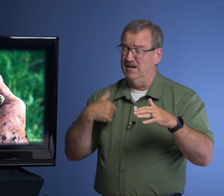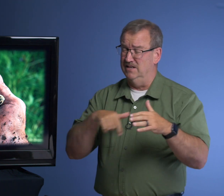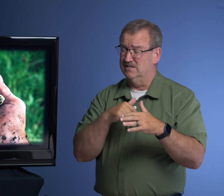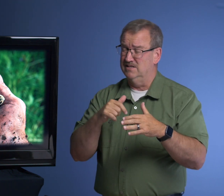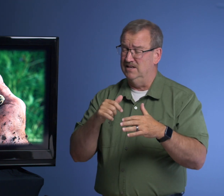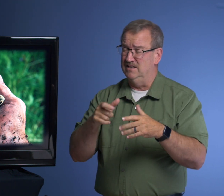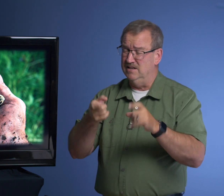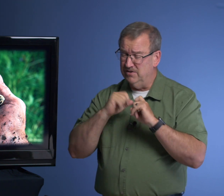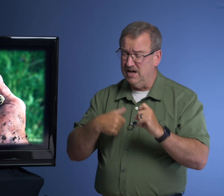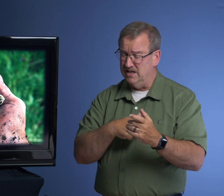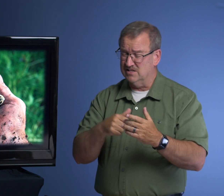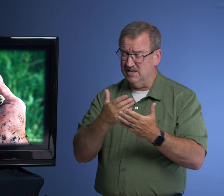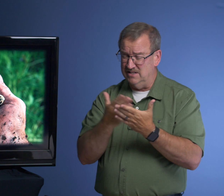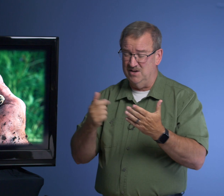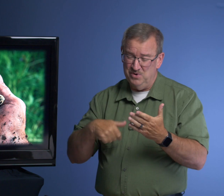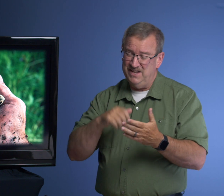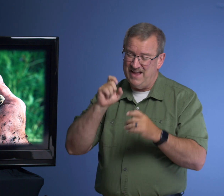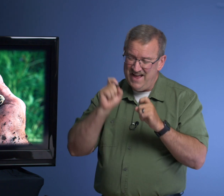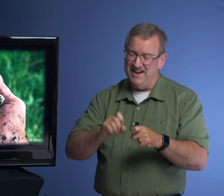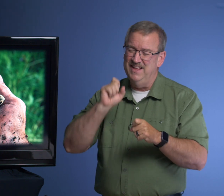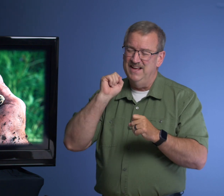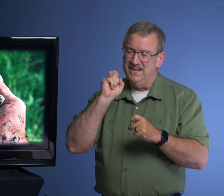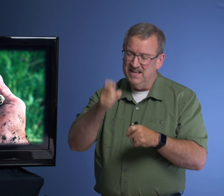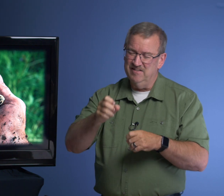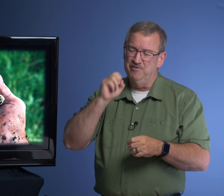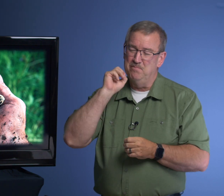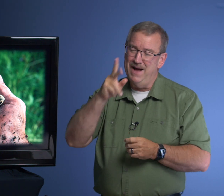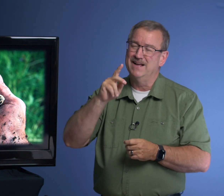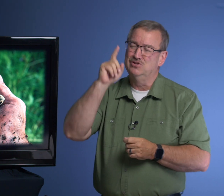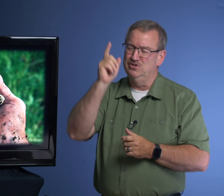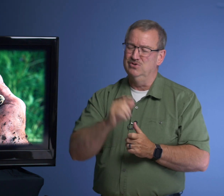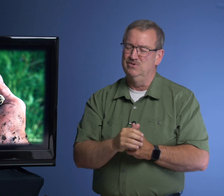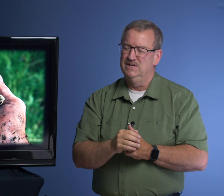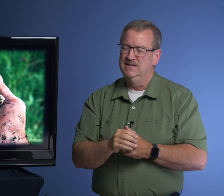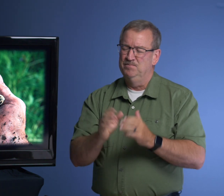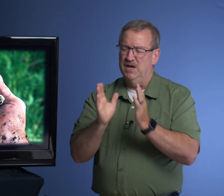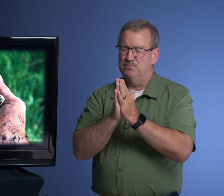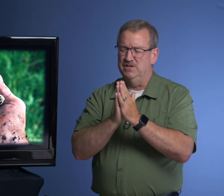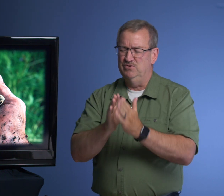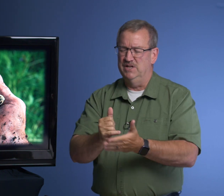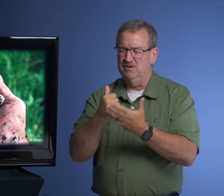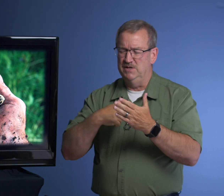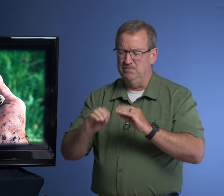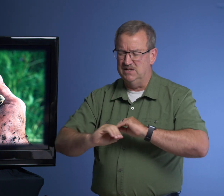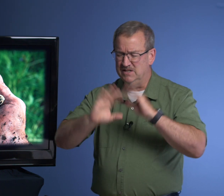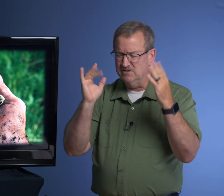us and giving us things that we can give back to you. I pray that you would help me to be clear